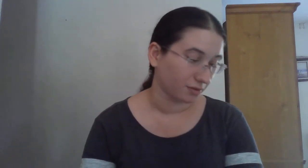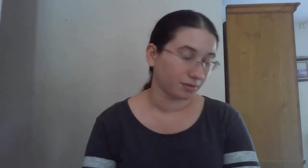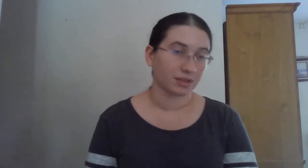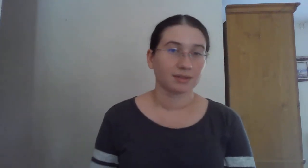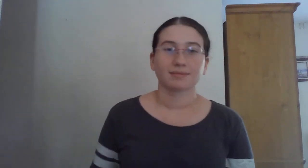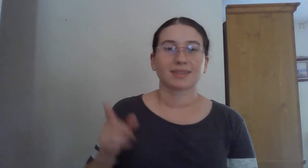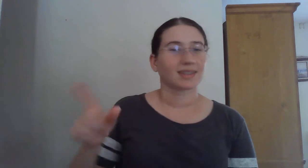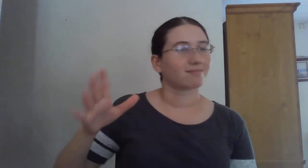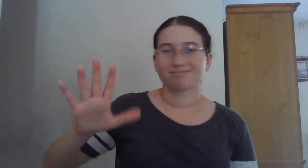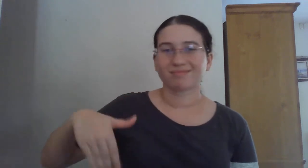food.